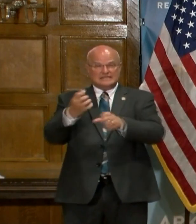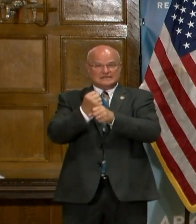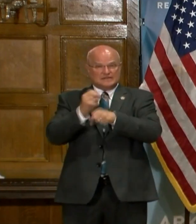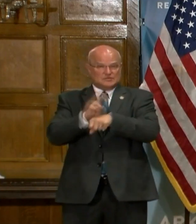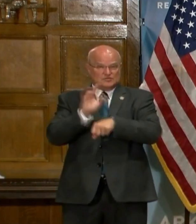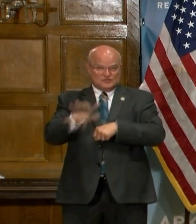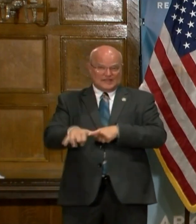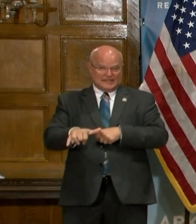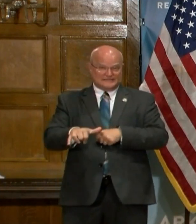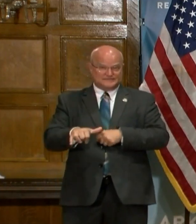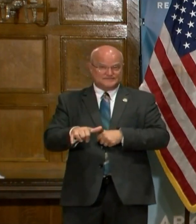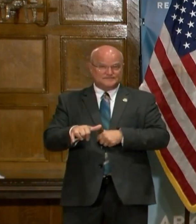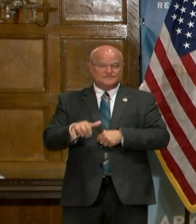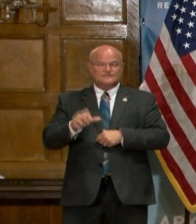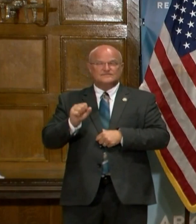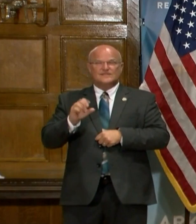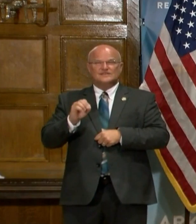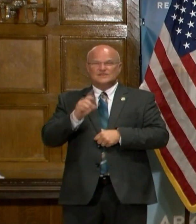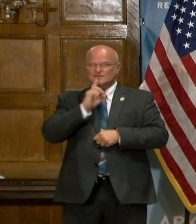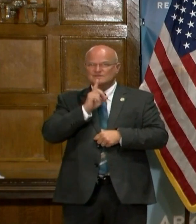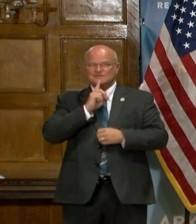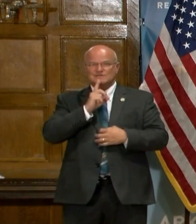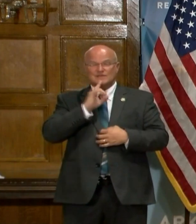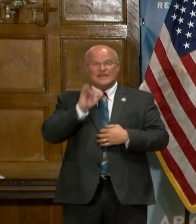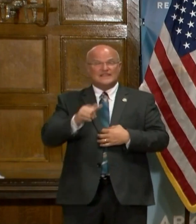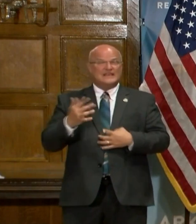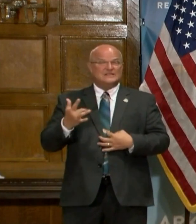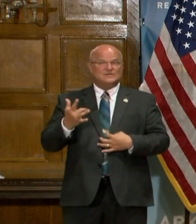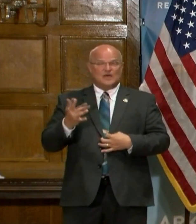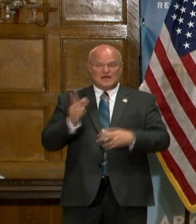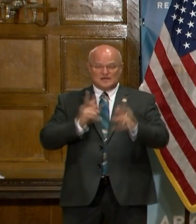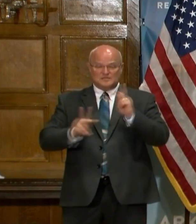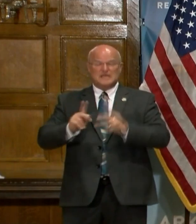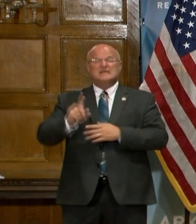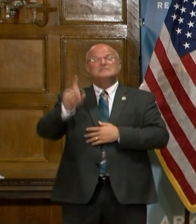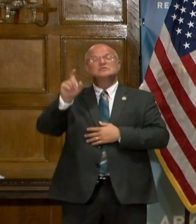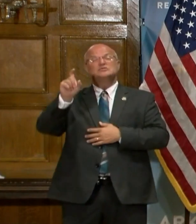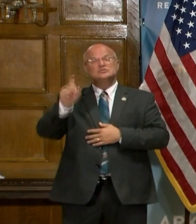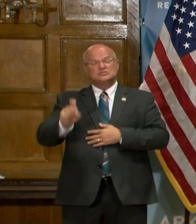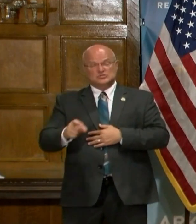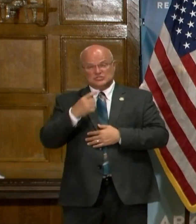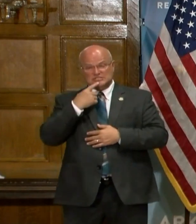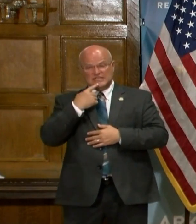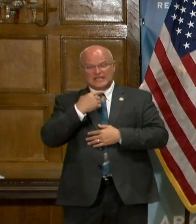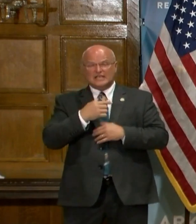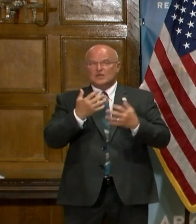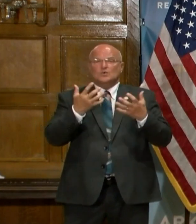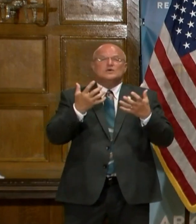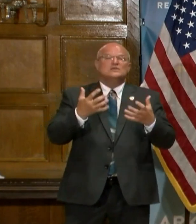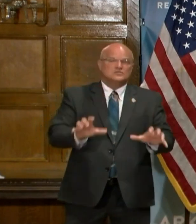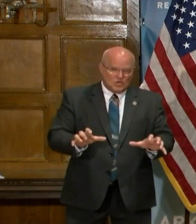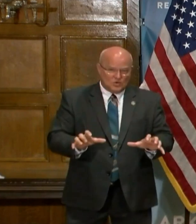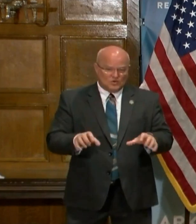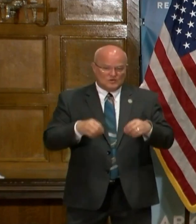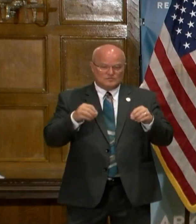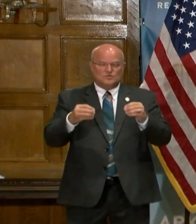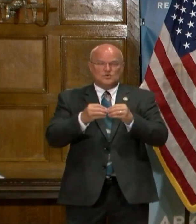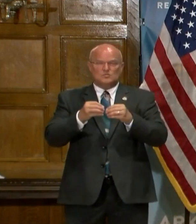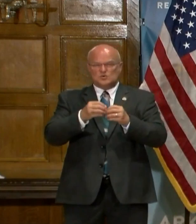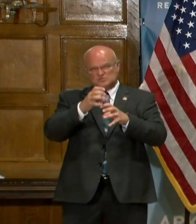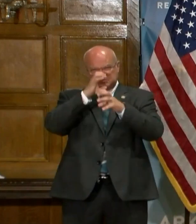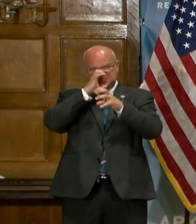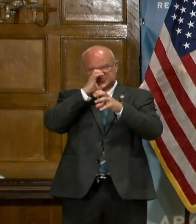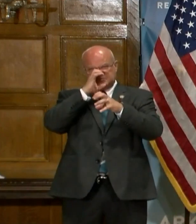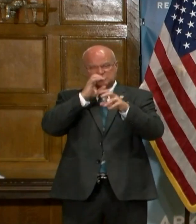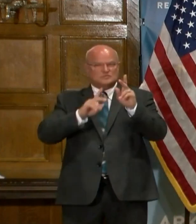to utilize. So certainly that's why everyone should say we don't want to have to put more